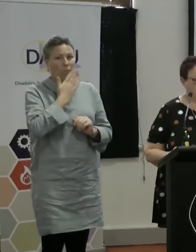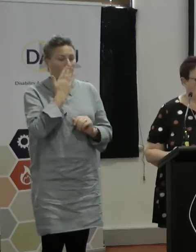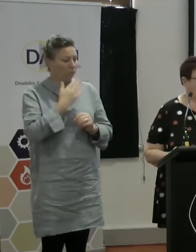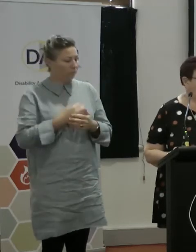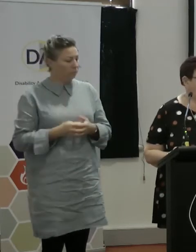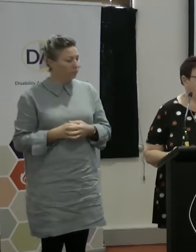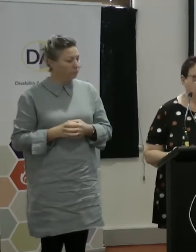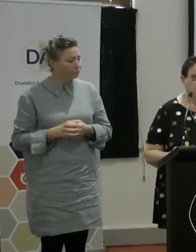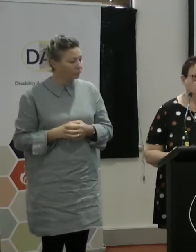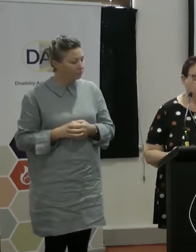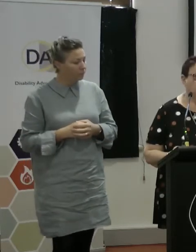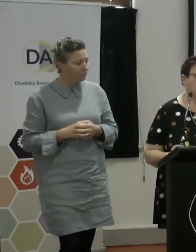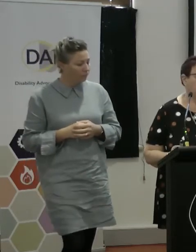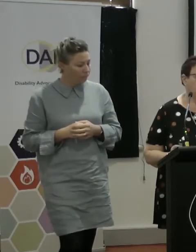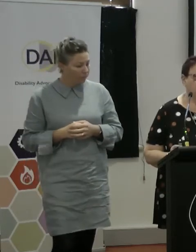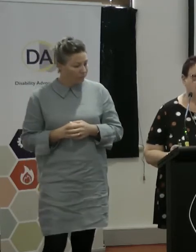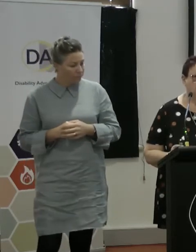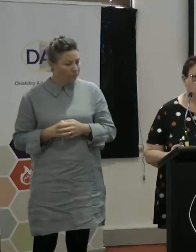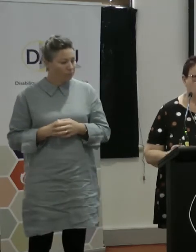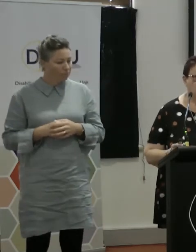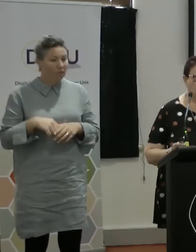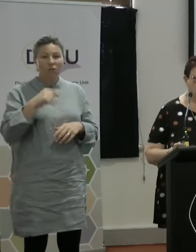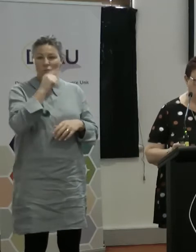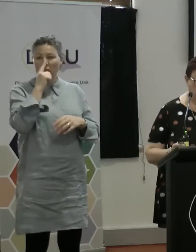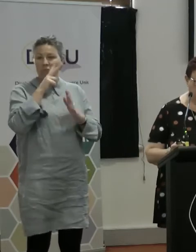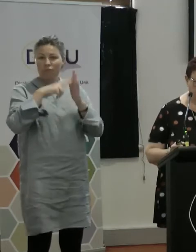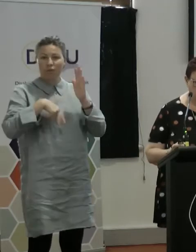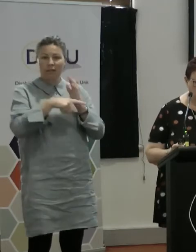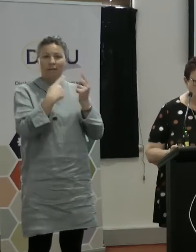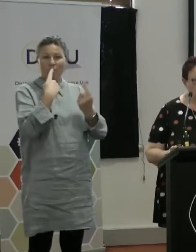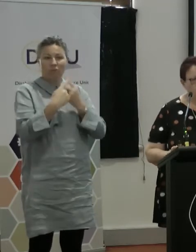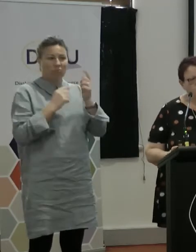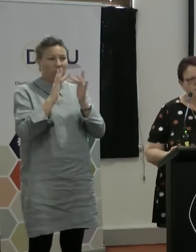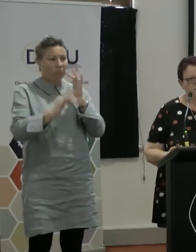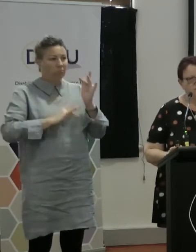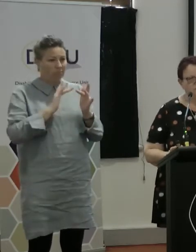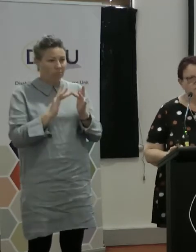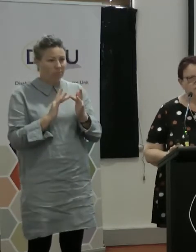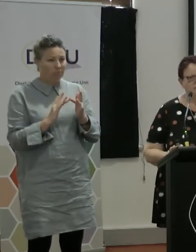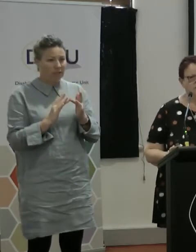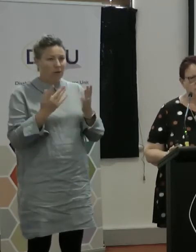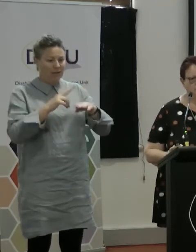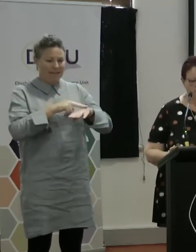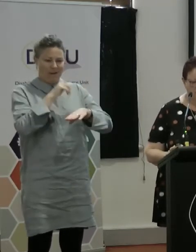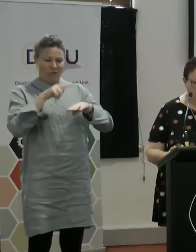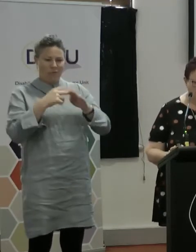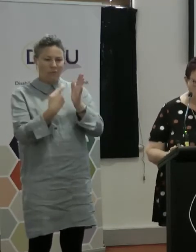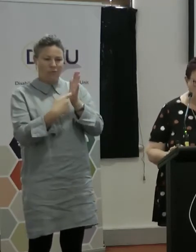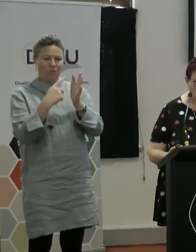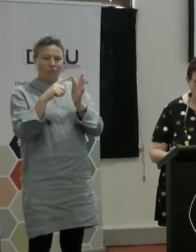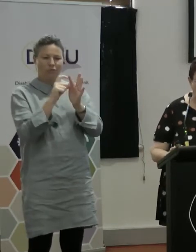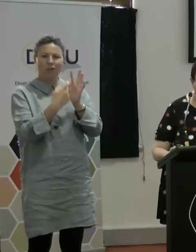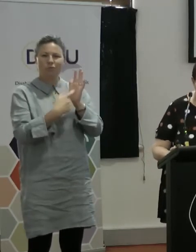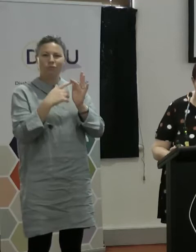disability summary of the Royal Commission, which is available online as well. So what is the National Redress Scheme? It's